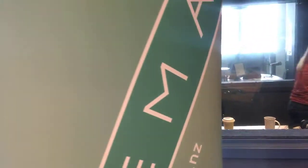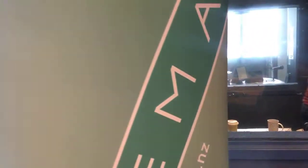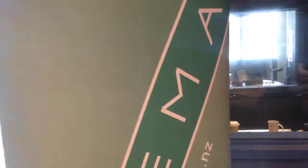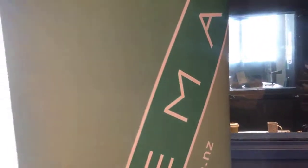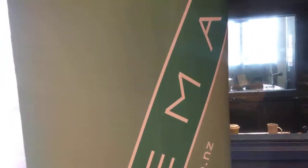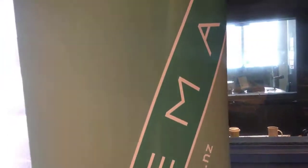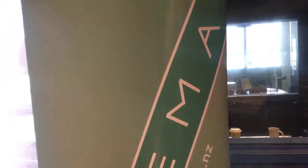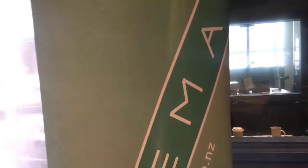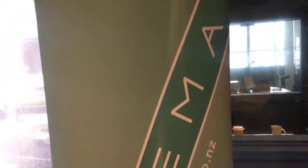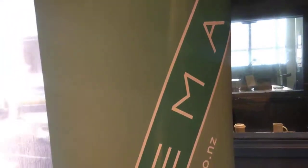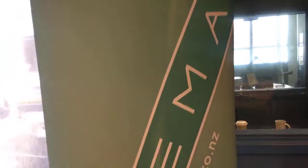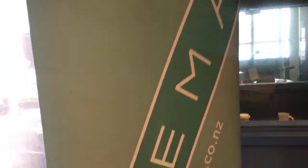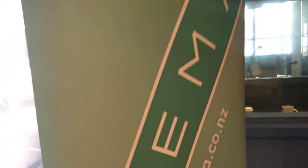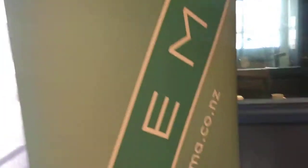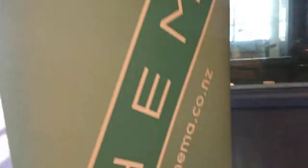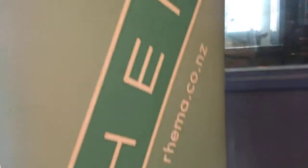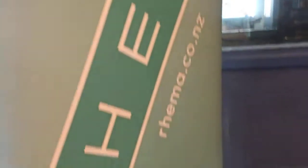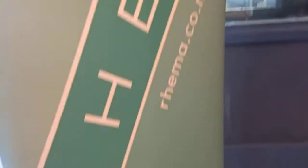It's all good.